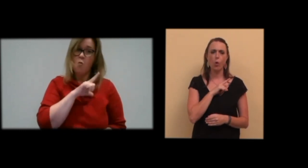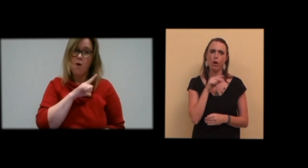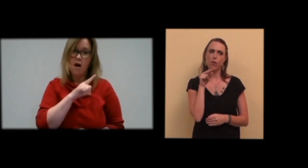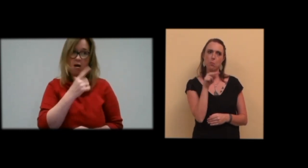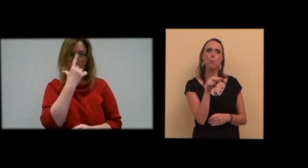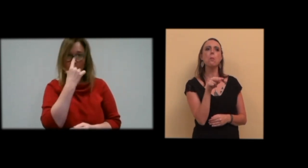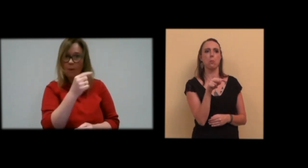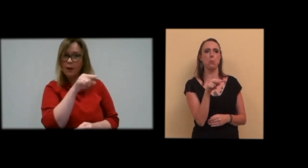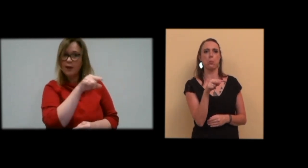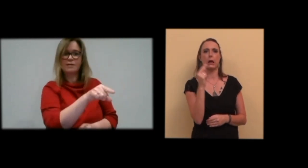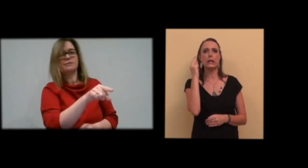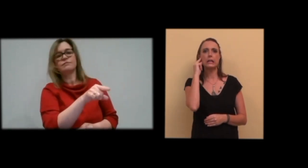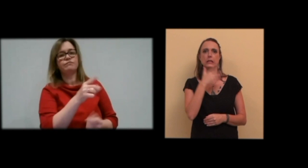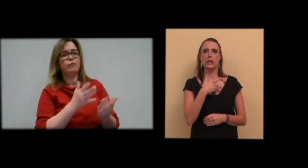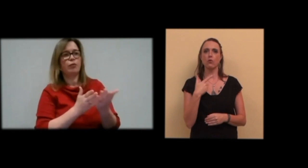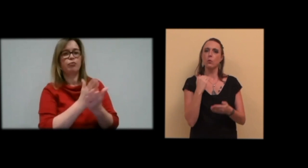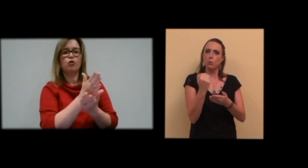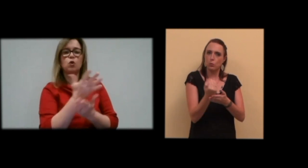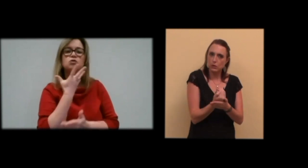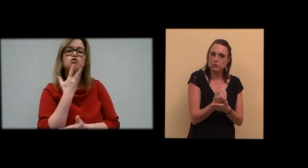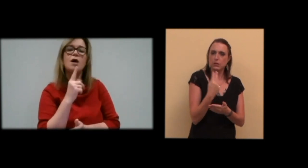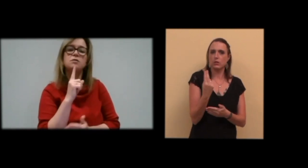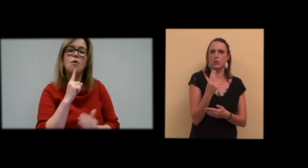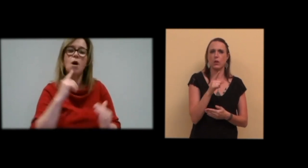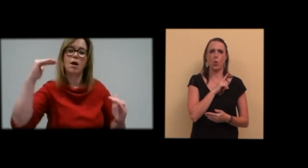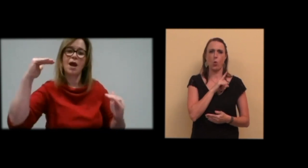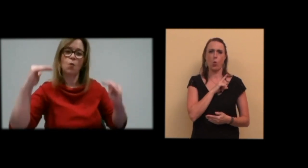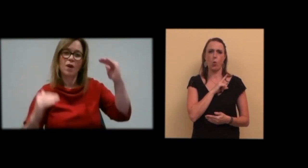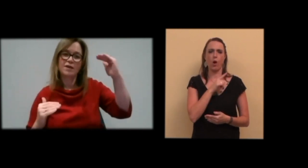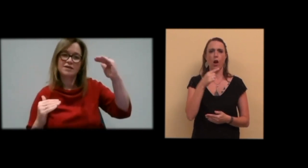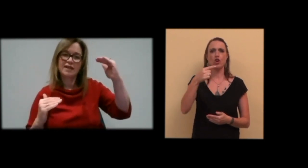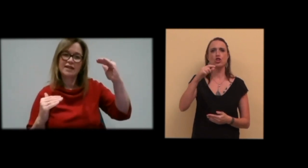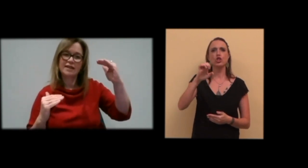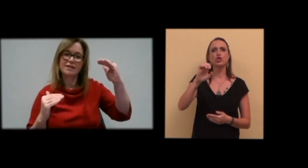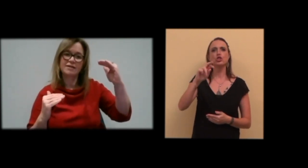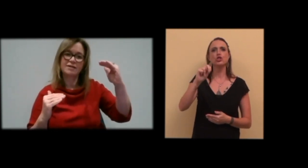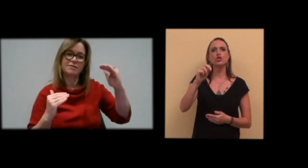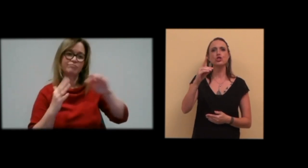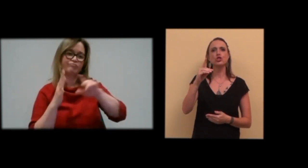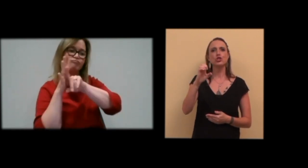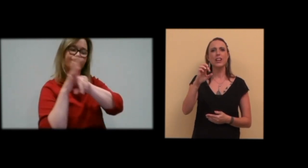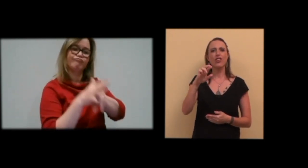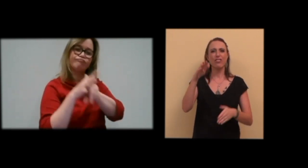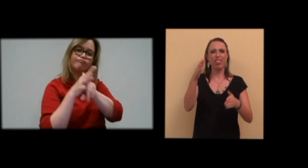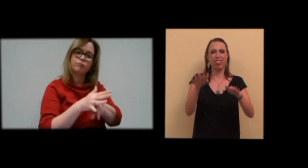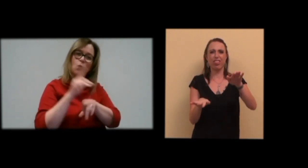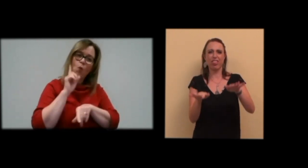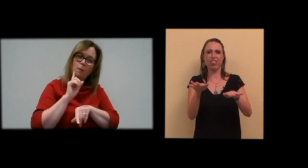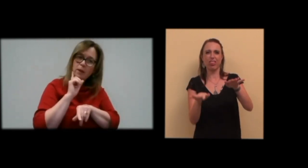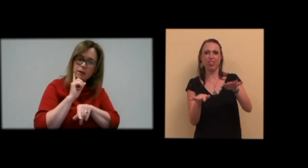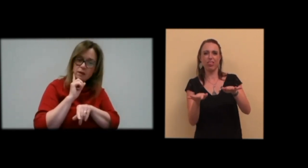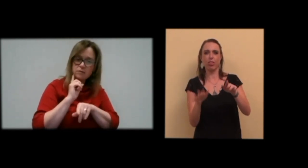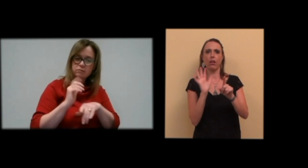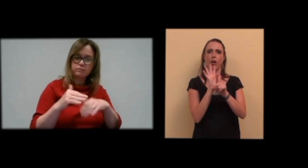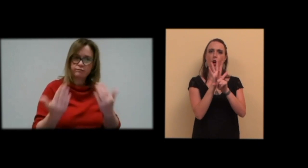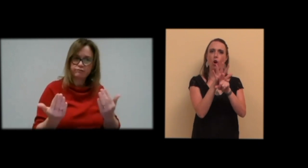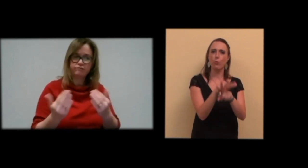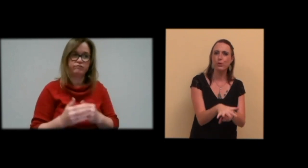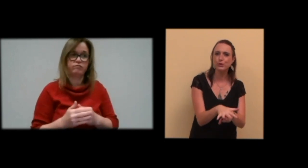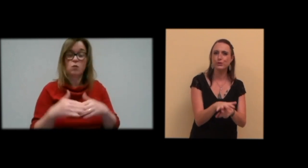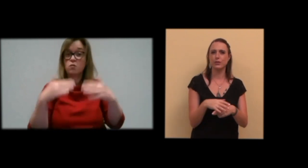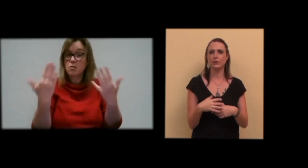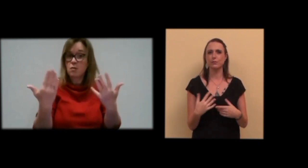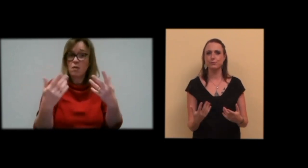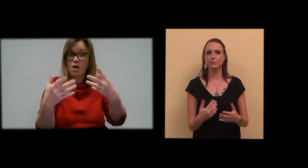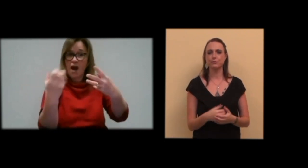as well, because it's looking at protecting deaf women due to gender inequality,